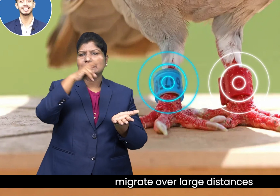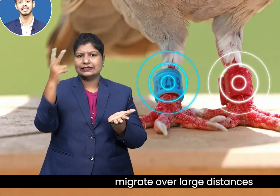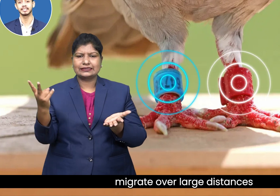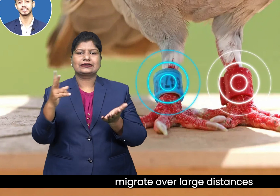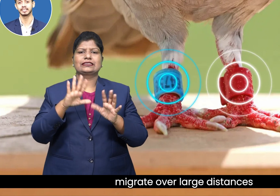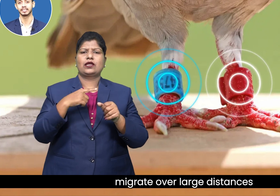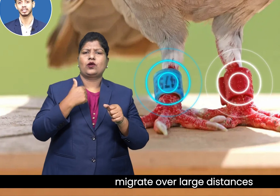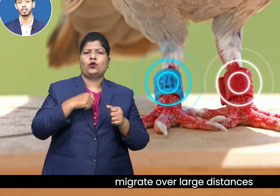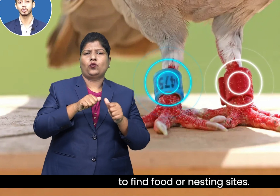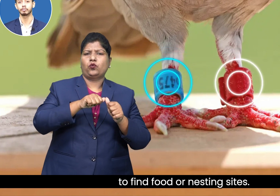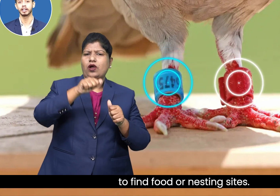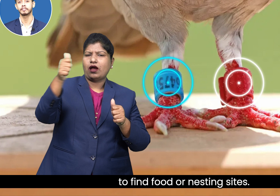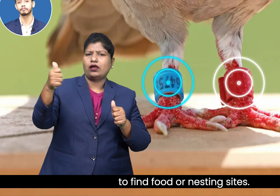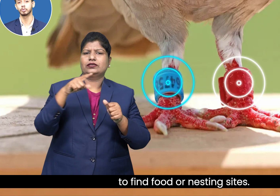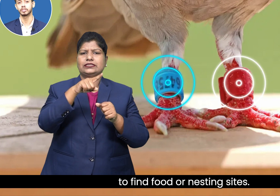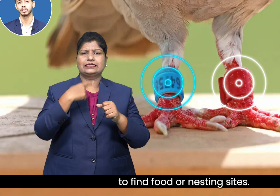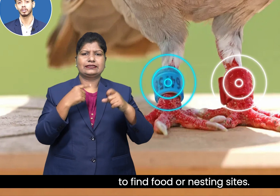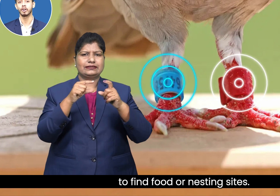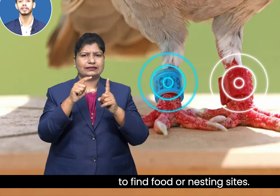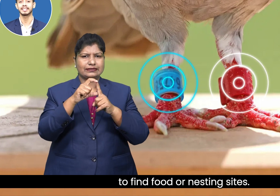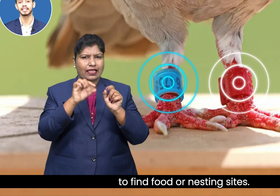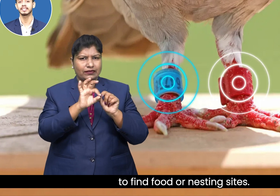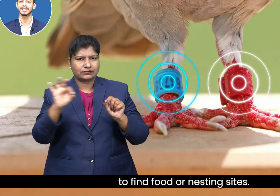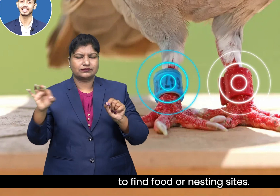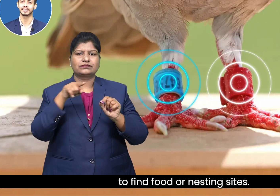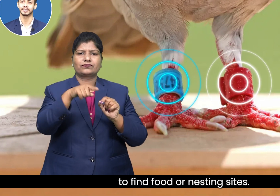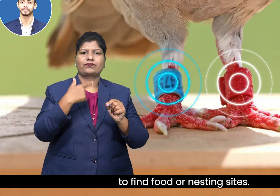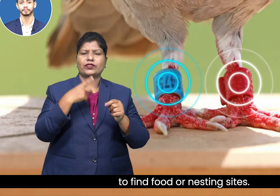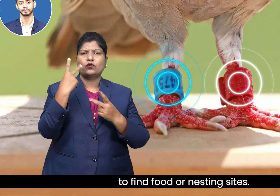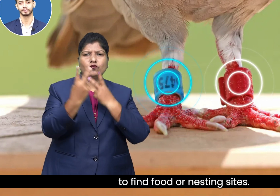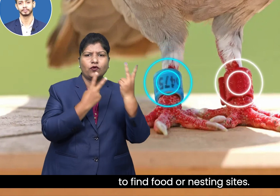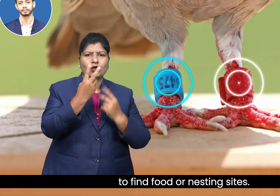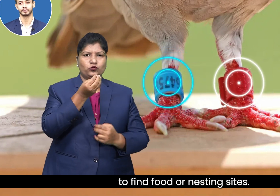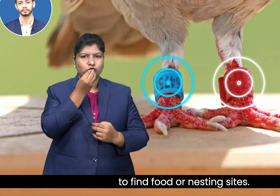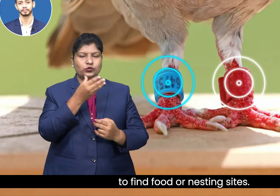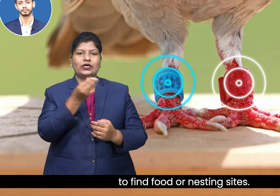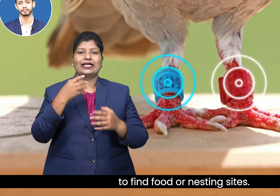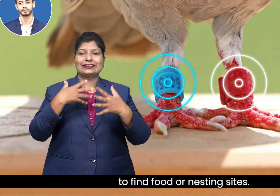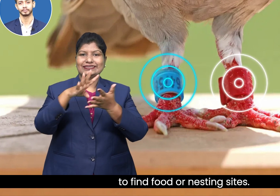large distances to find food or nesting sites.